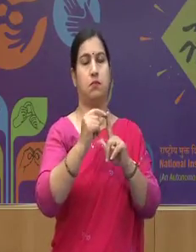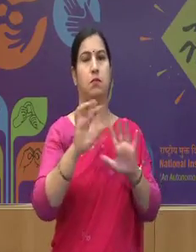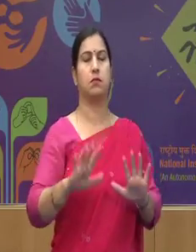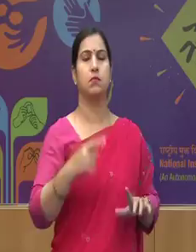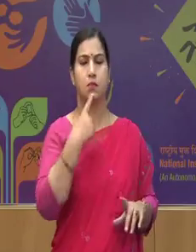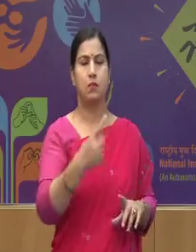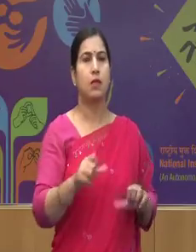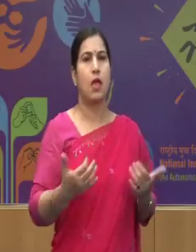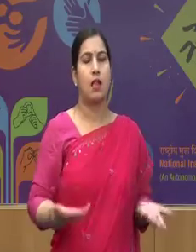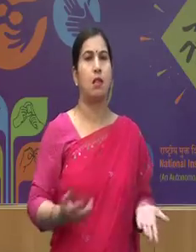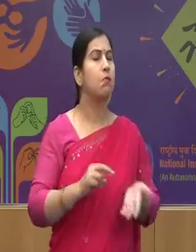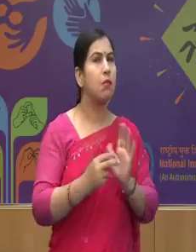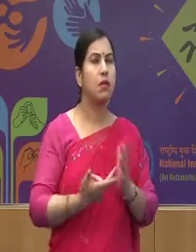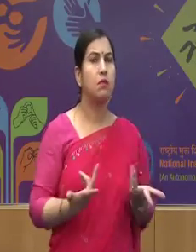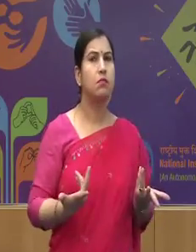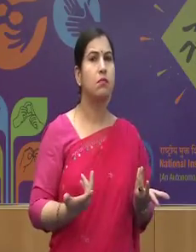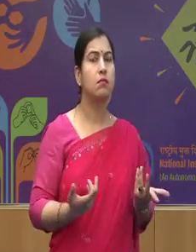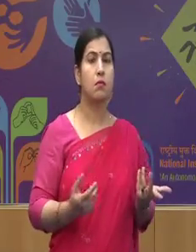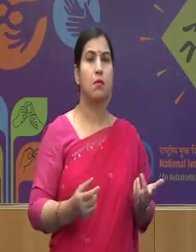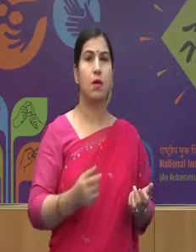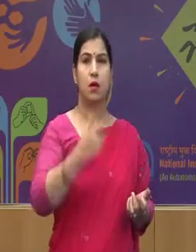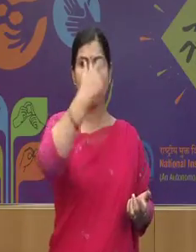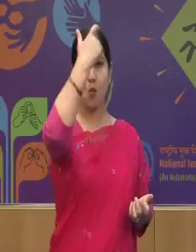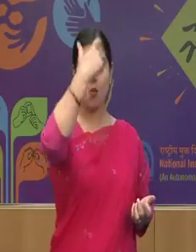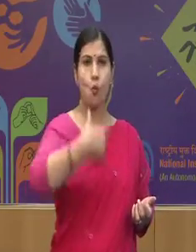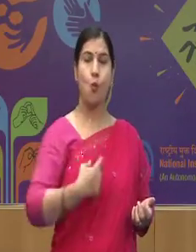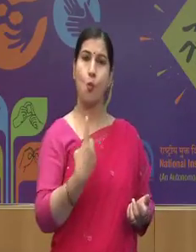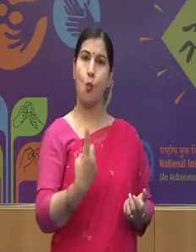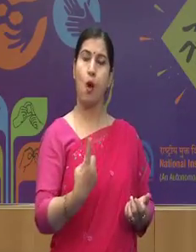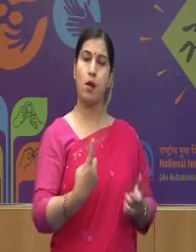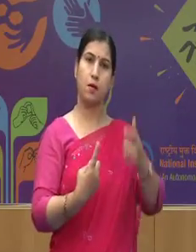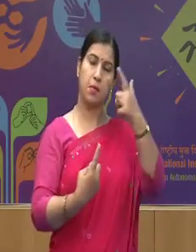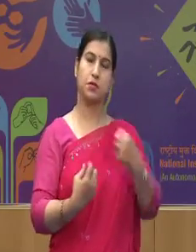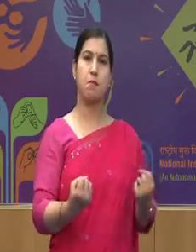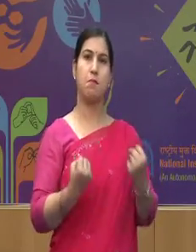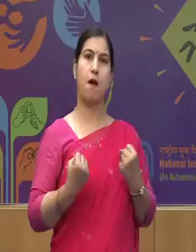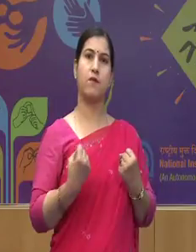We can say that a dictatorship means absolute power of one person.